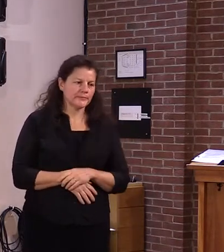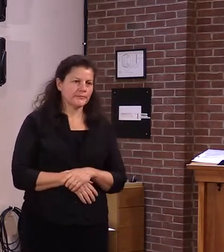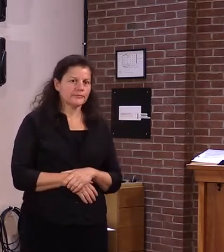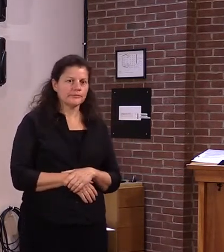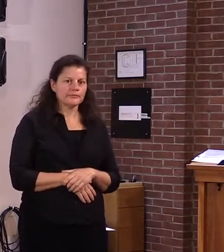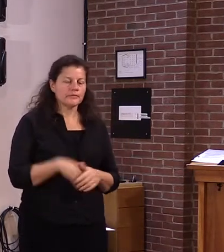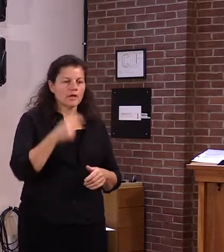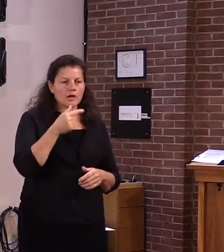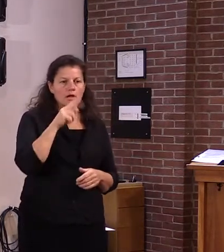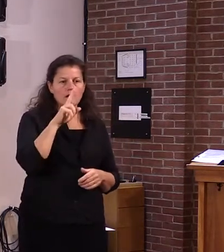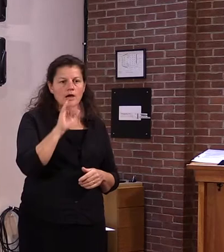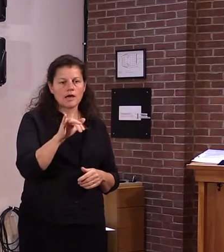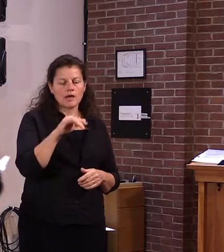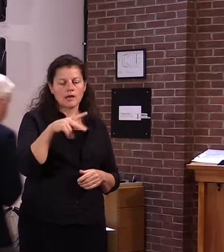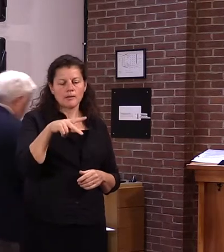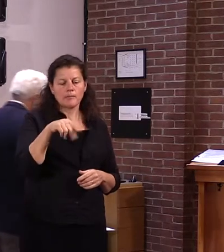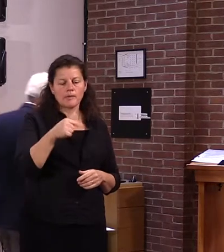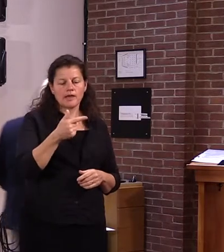Guy Page.